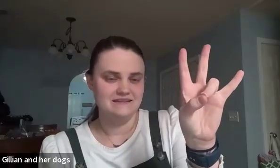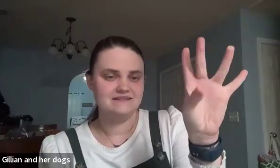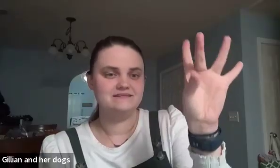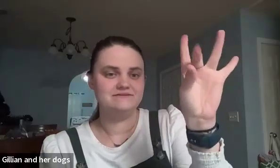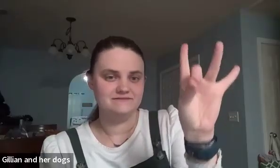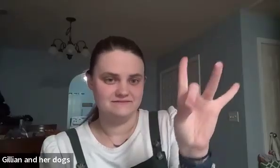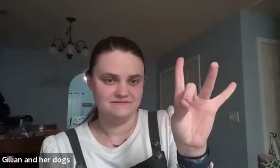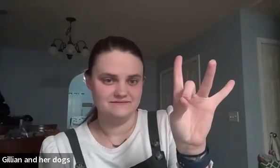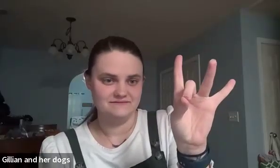8,